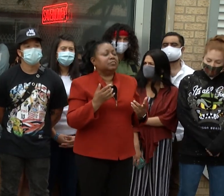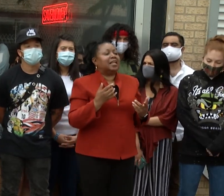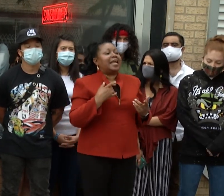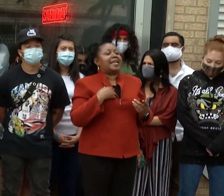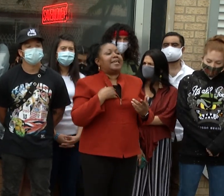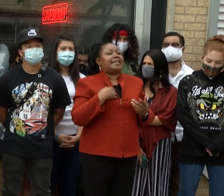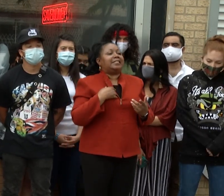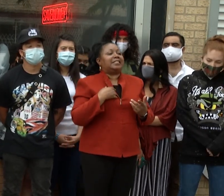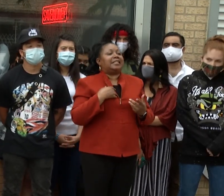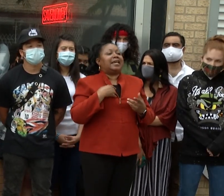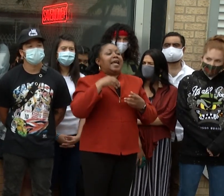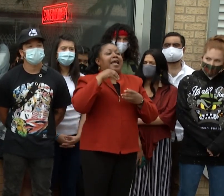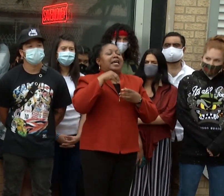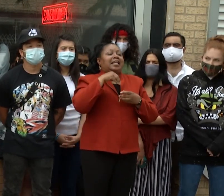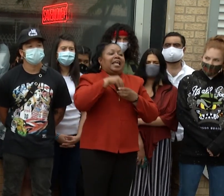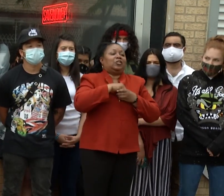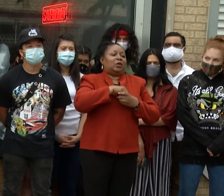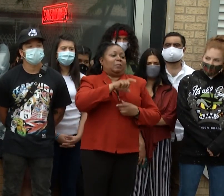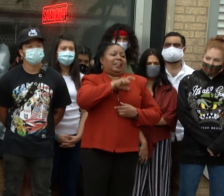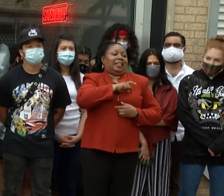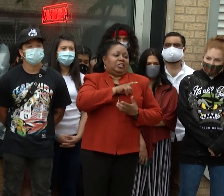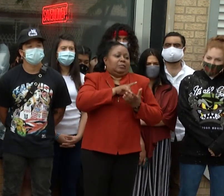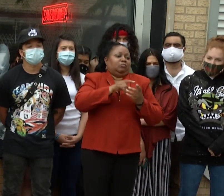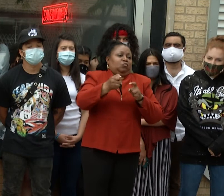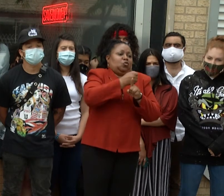is an end to police brutality.